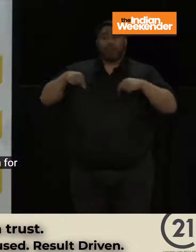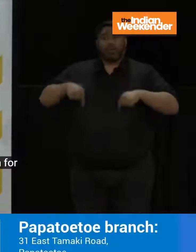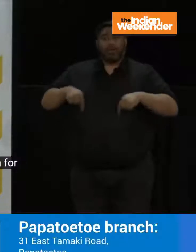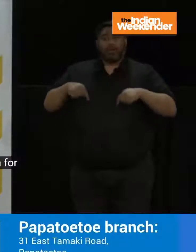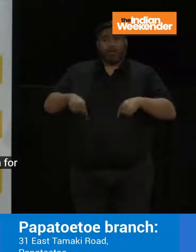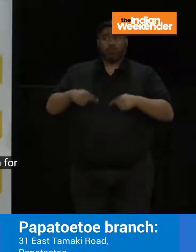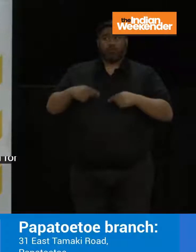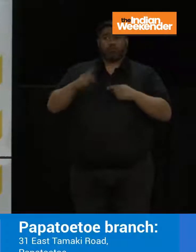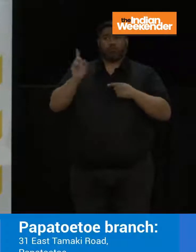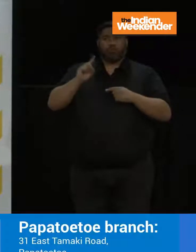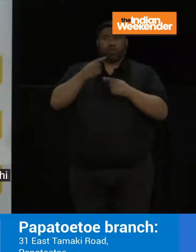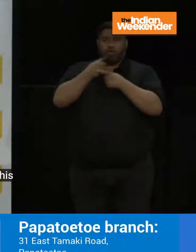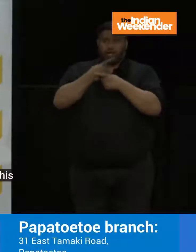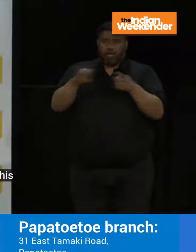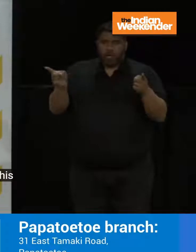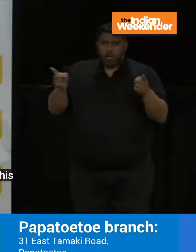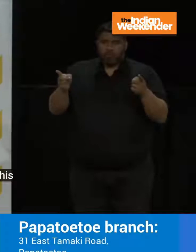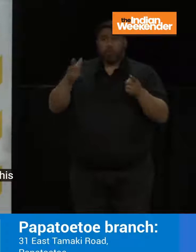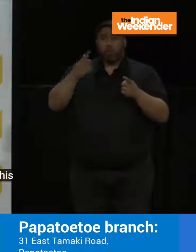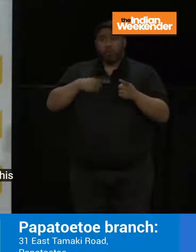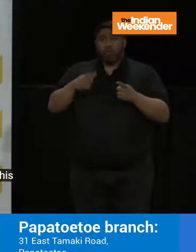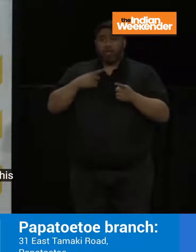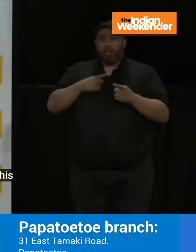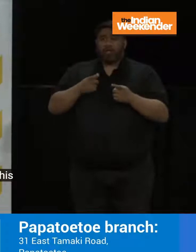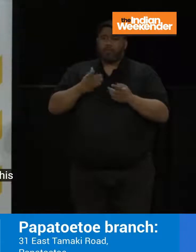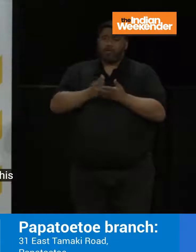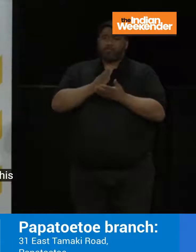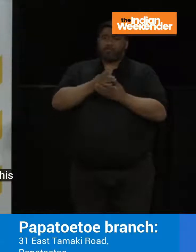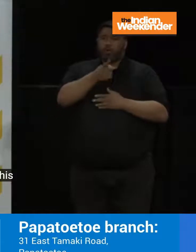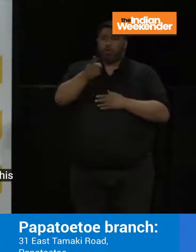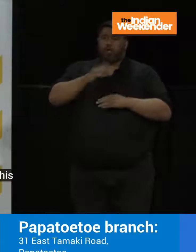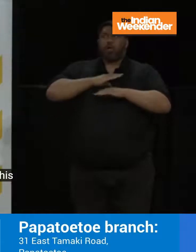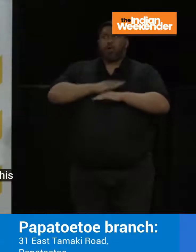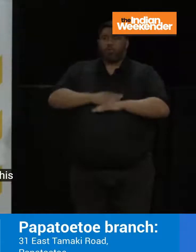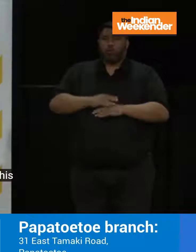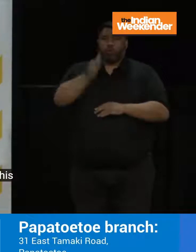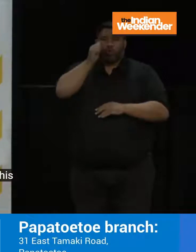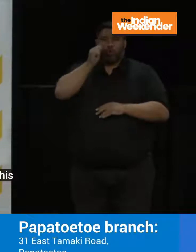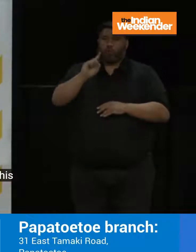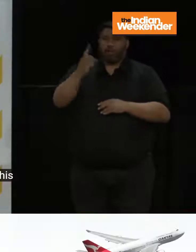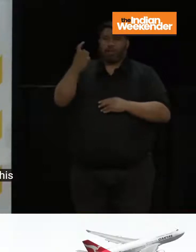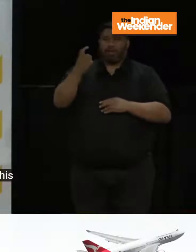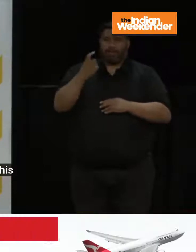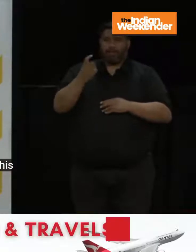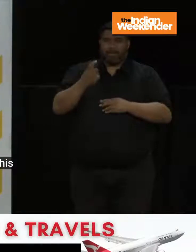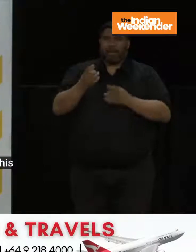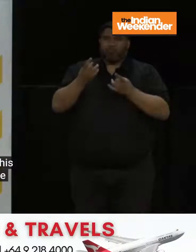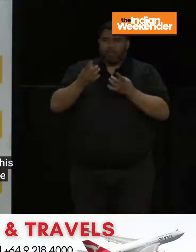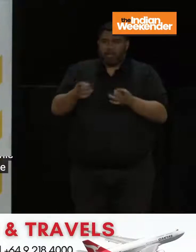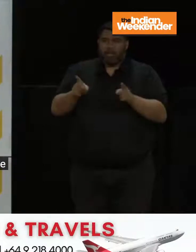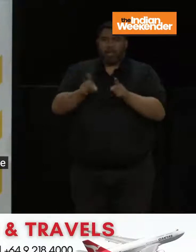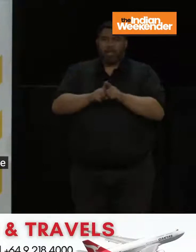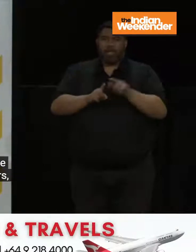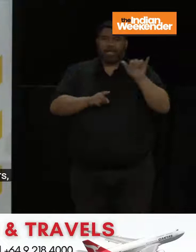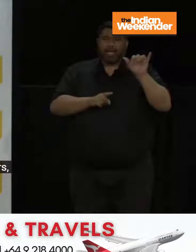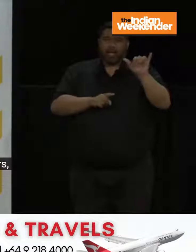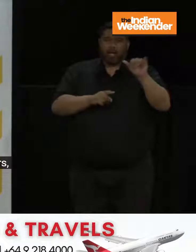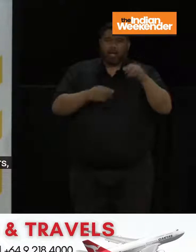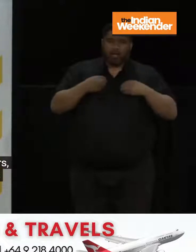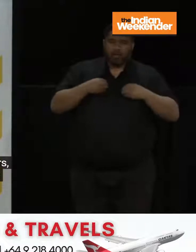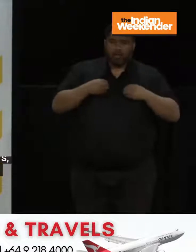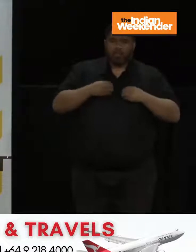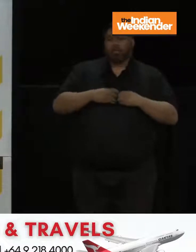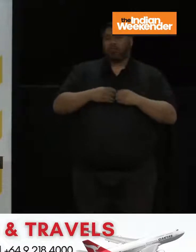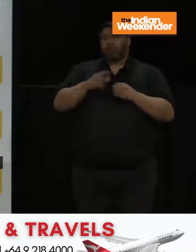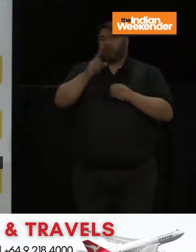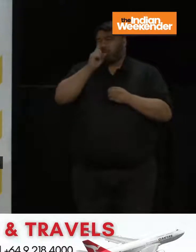families, businesses, visitors, airlines, airports and others the time to prepare. It's very encouraging